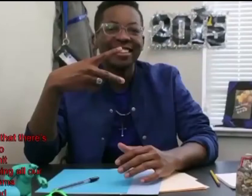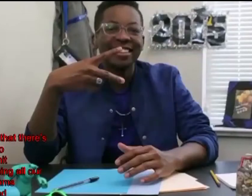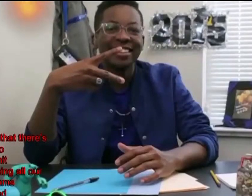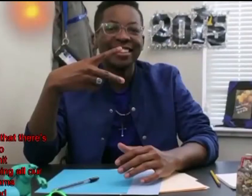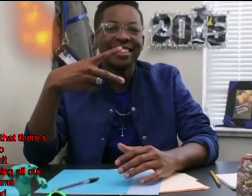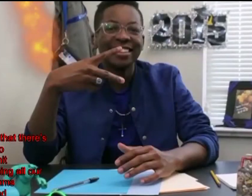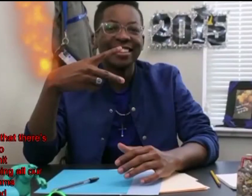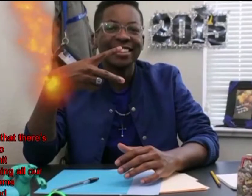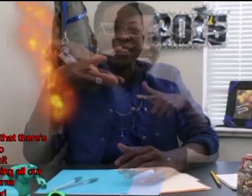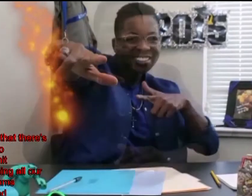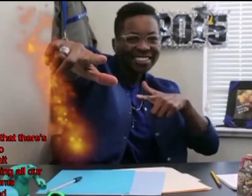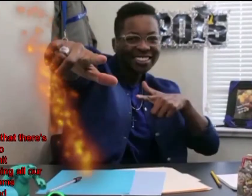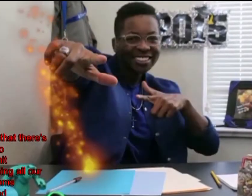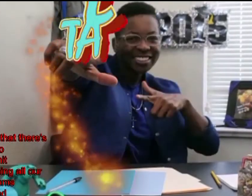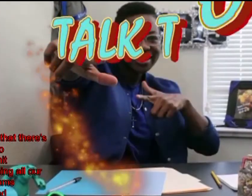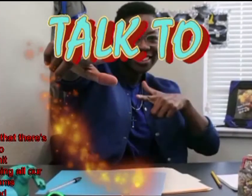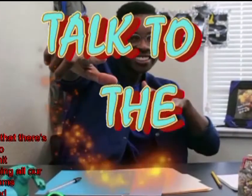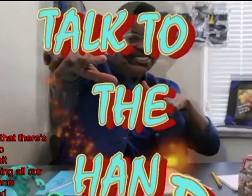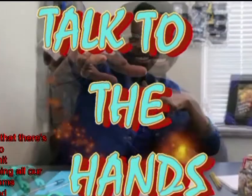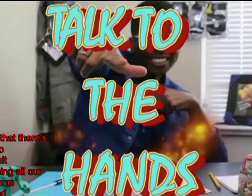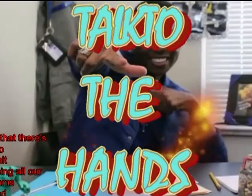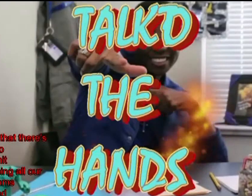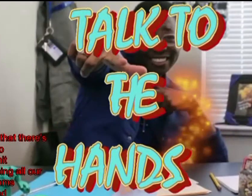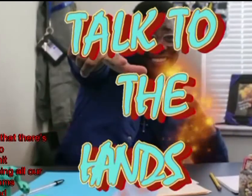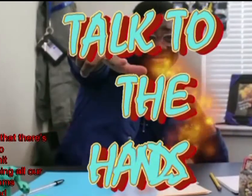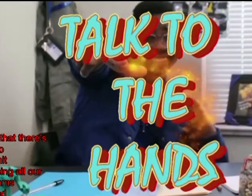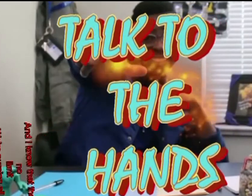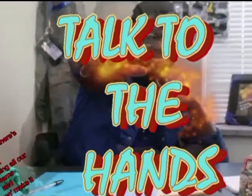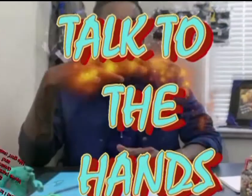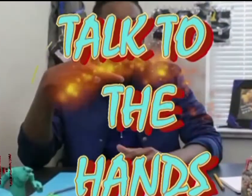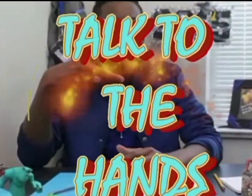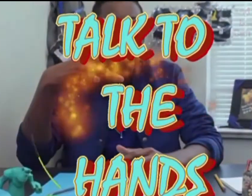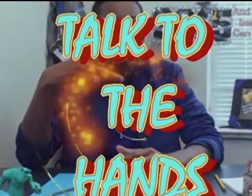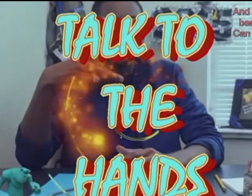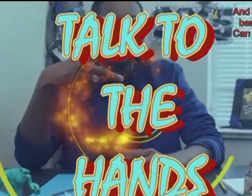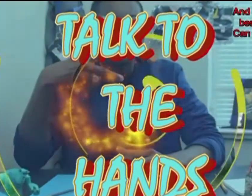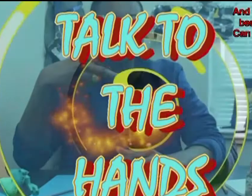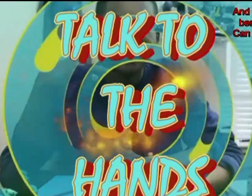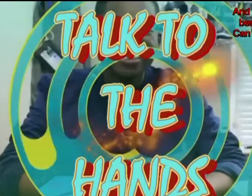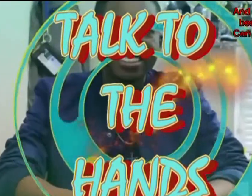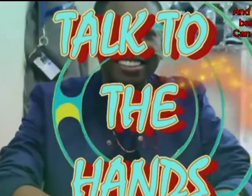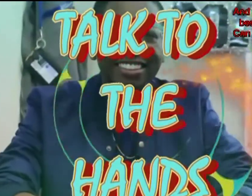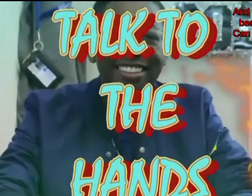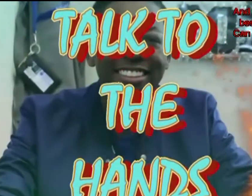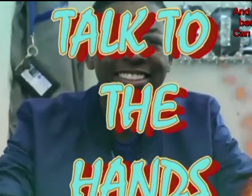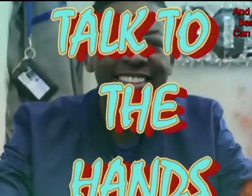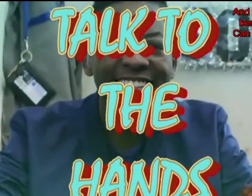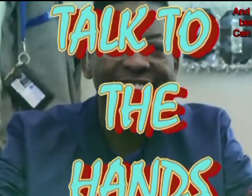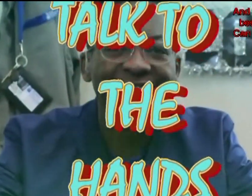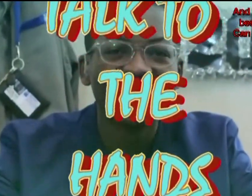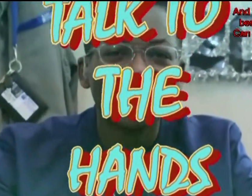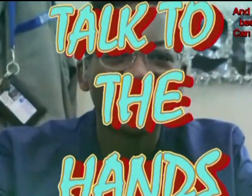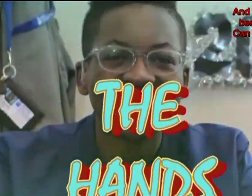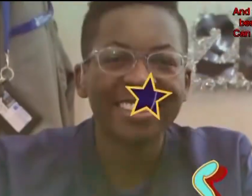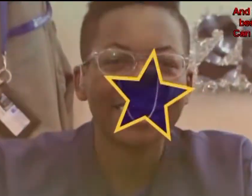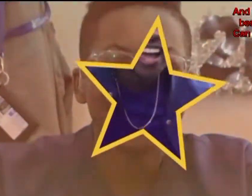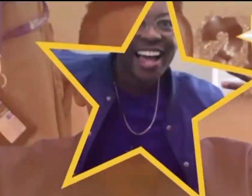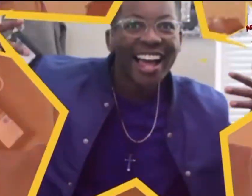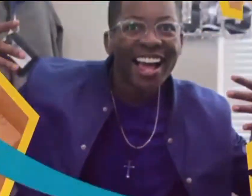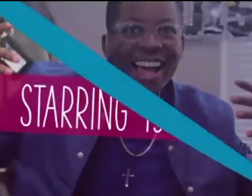And I know that there's no limit. We pursuing all our dreams and we gon' make it. And tell the world that the best is yet to